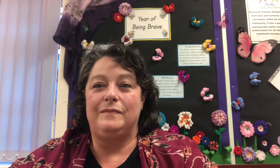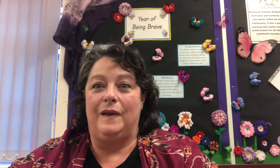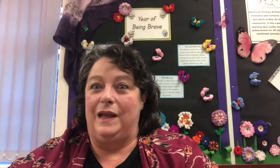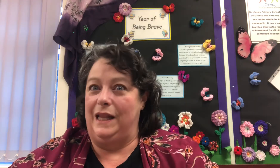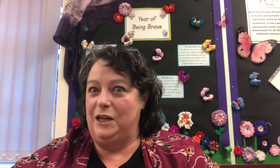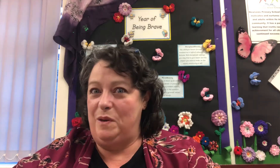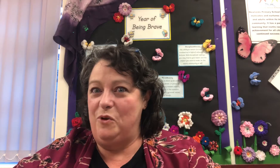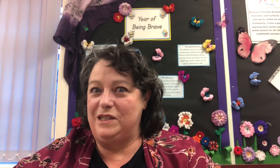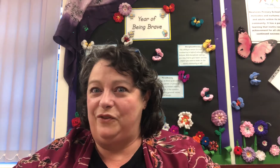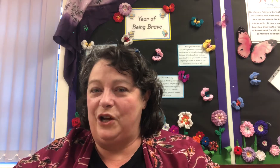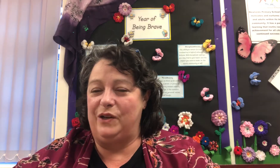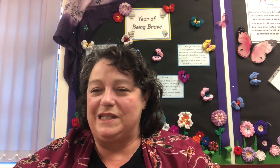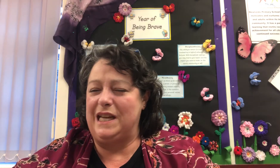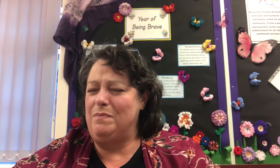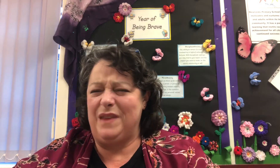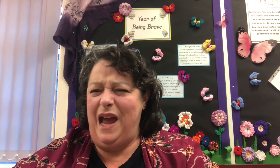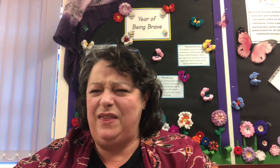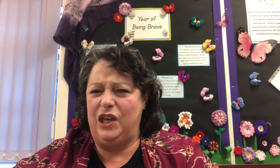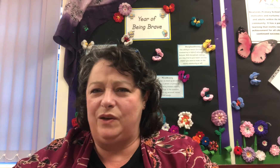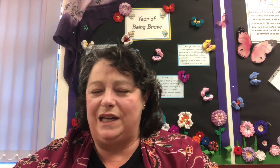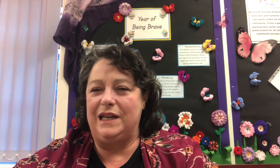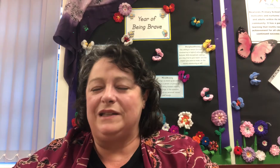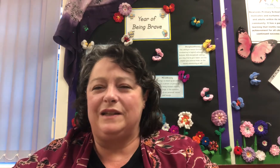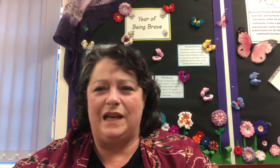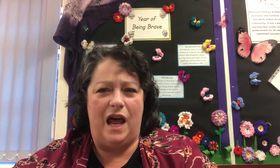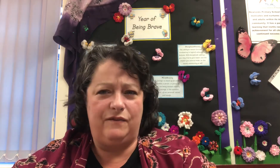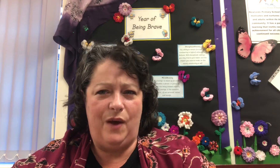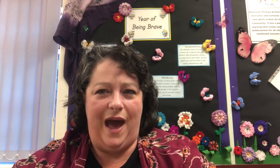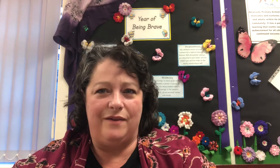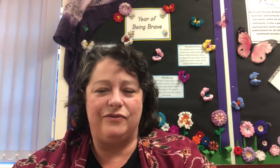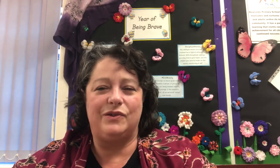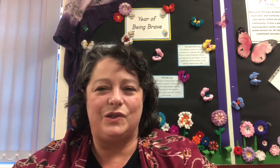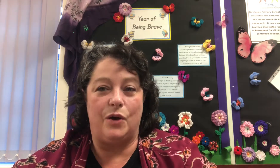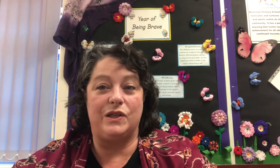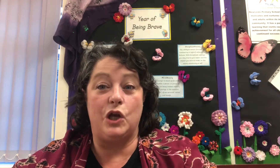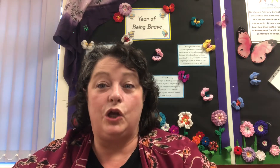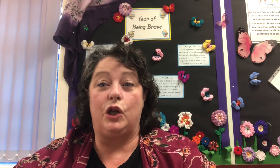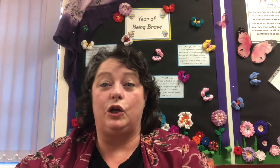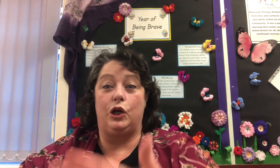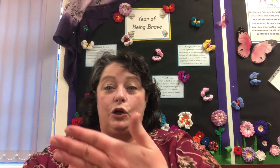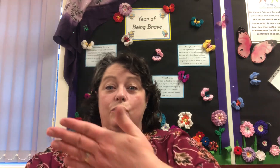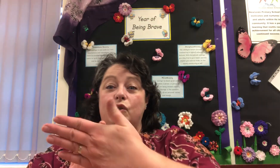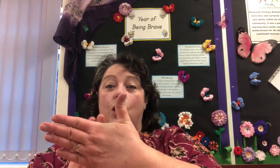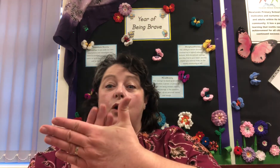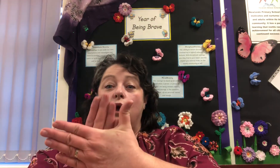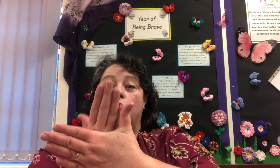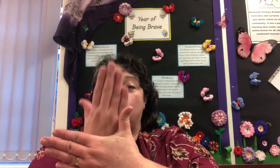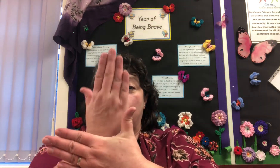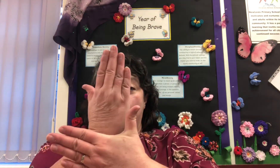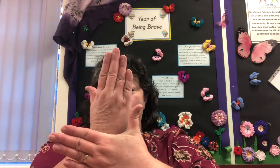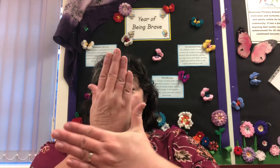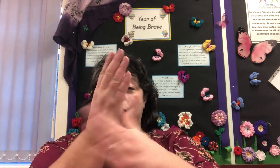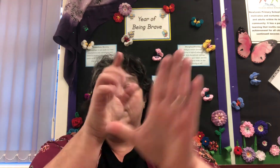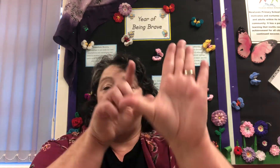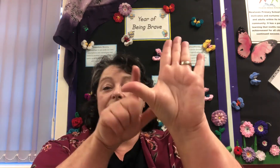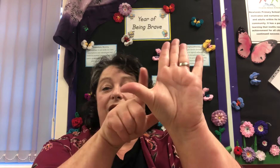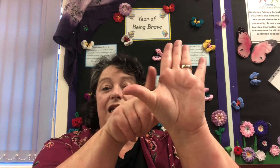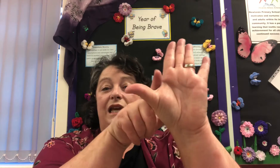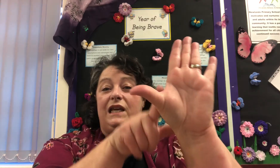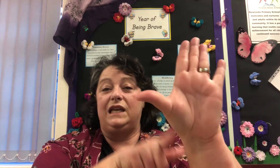A little bit more difficult, isn't it? I think you'll get it. A lot of you have. So it's new, so new, and then